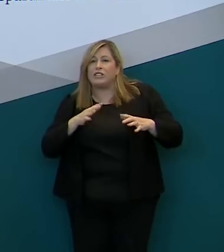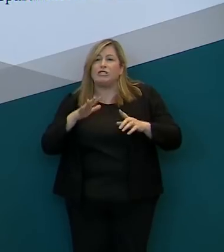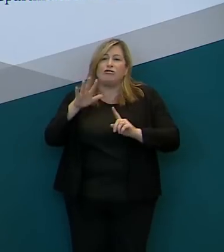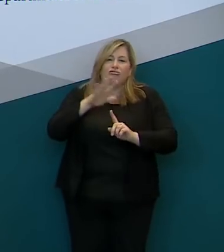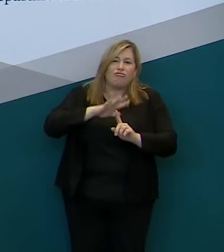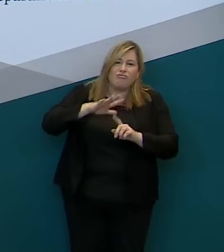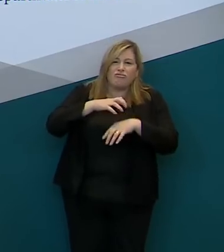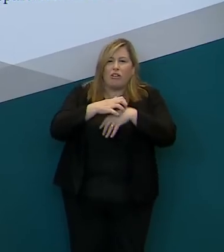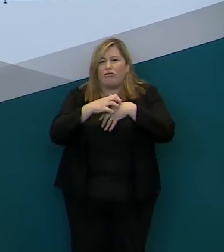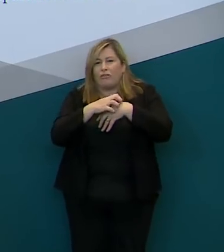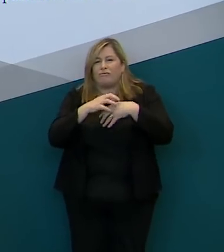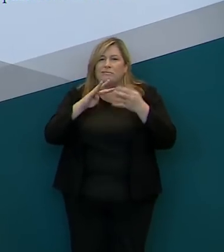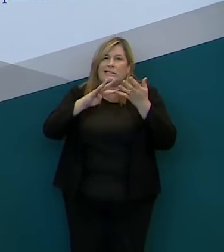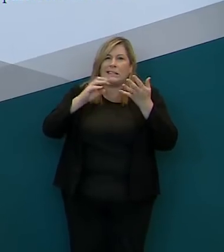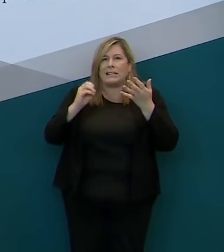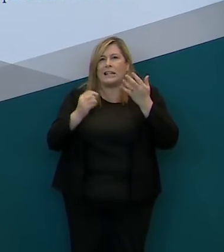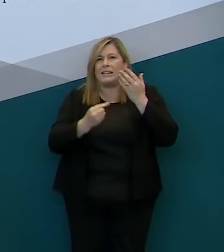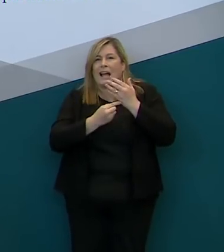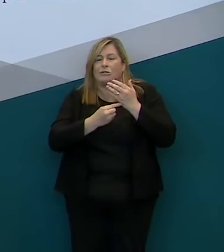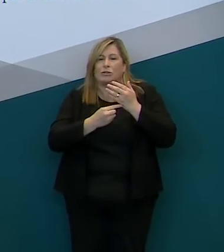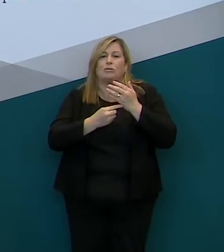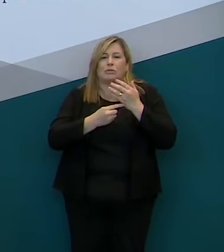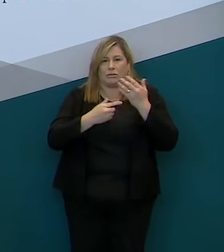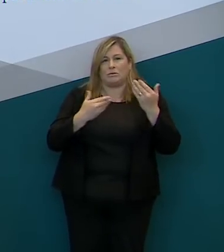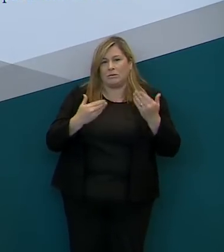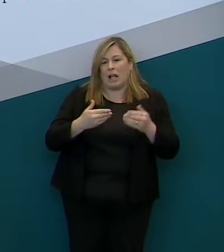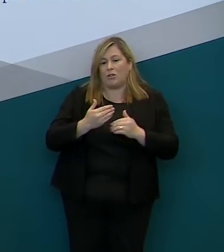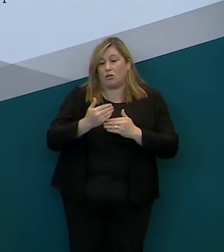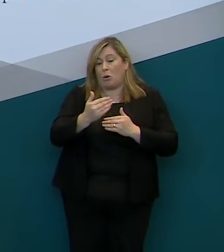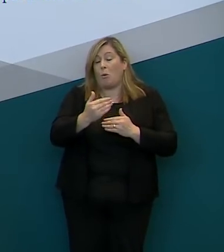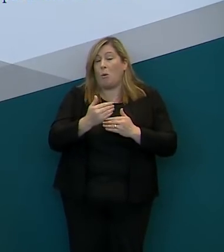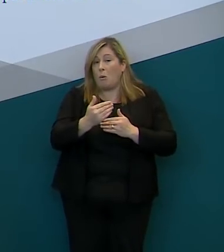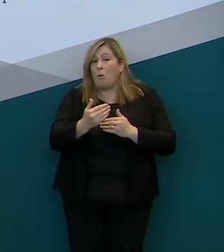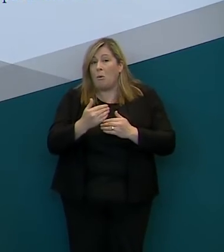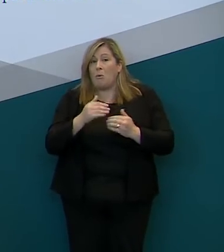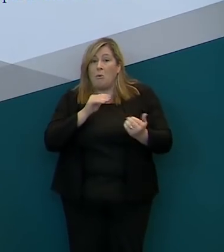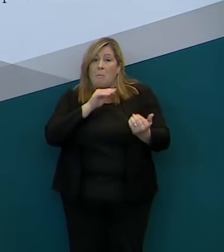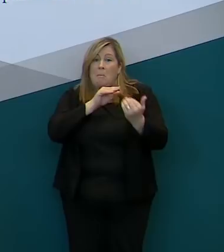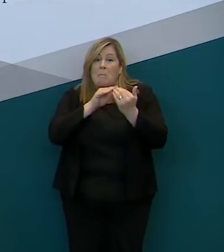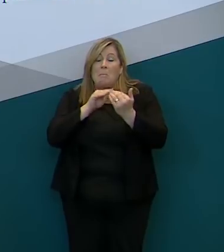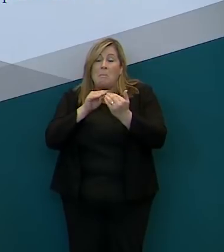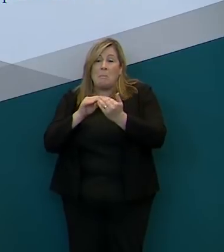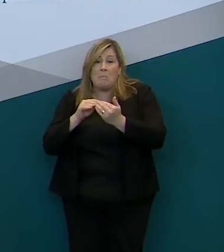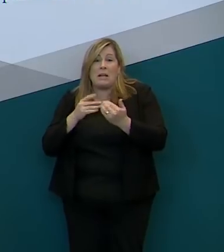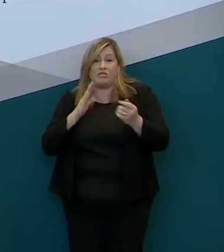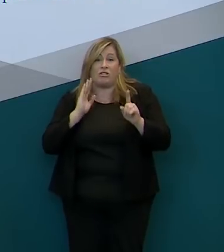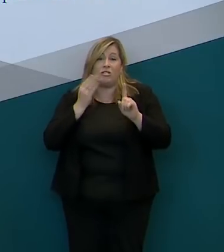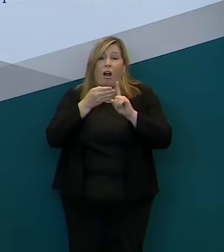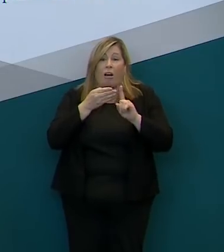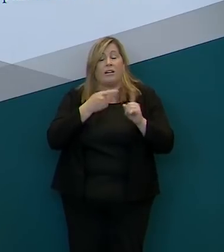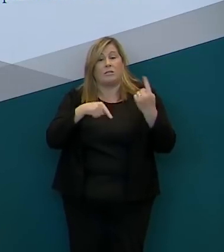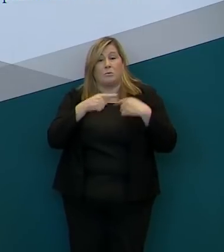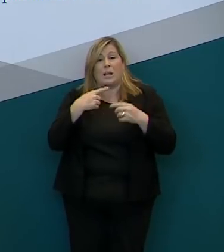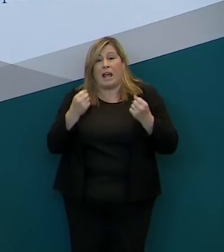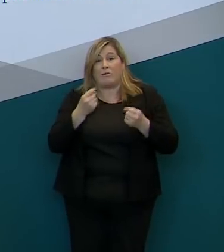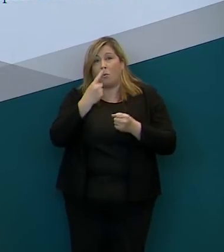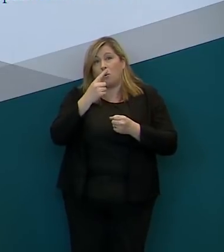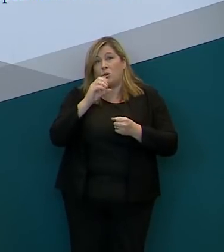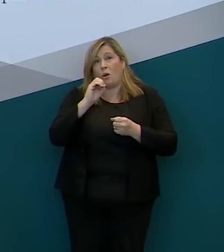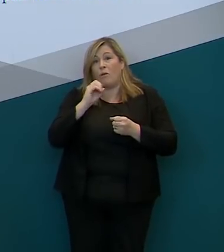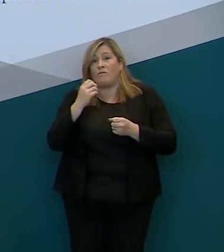of 90,000 plus now, so still well on track to meet the target, I suppose, of